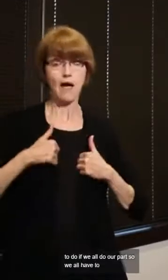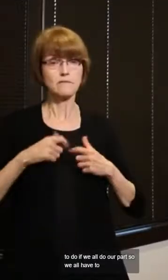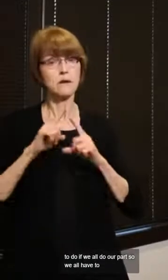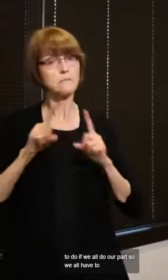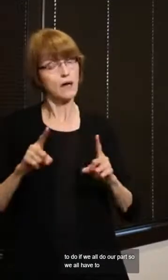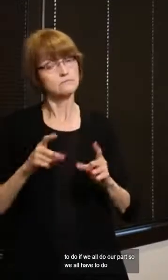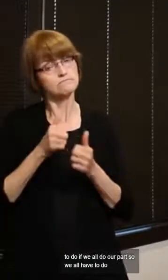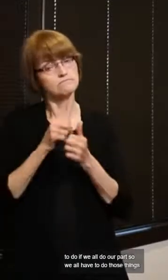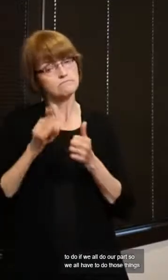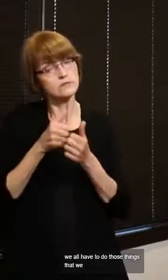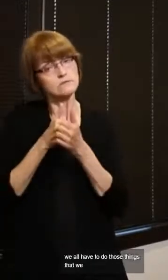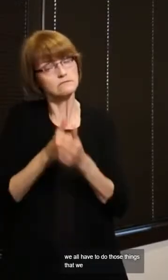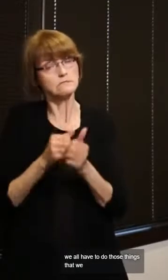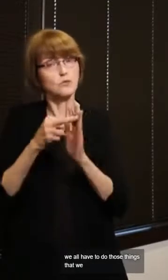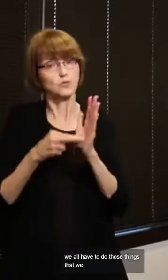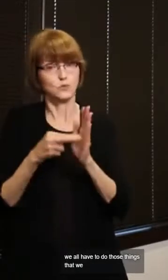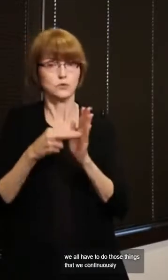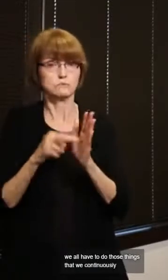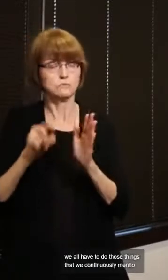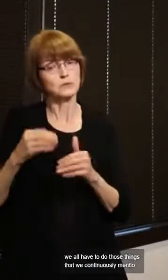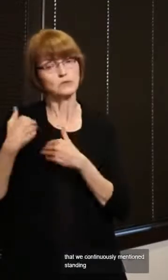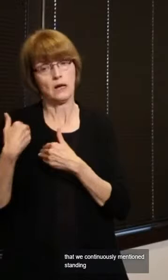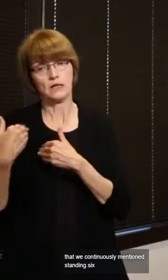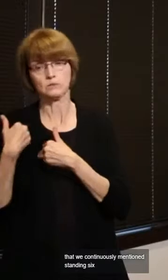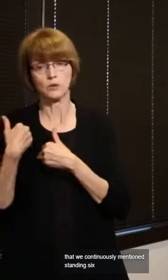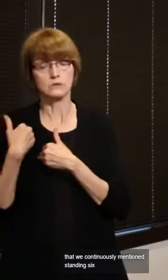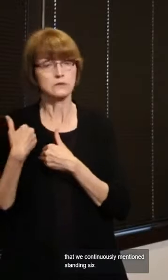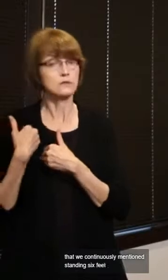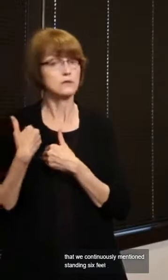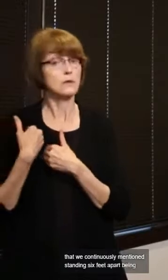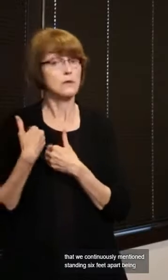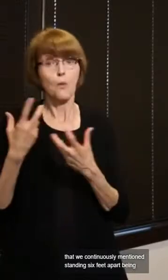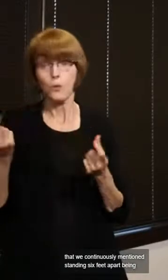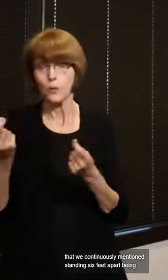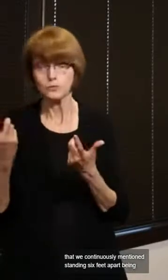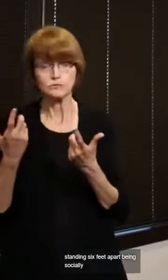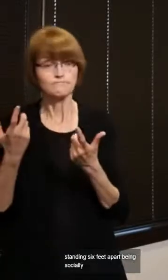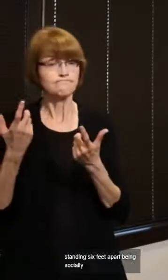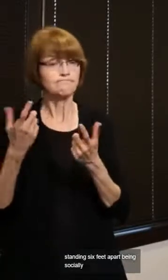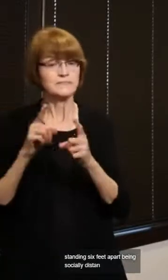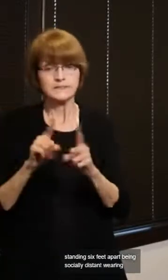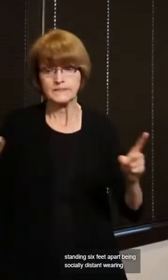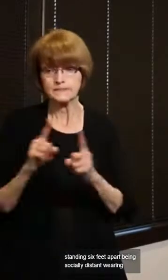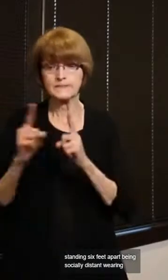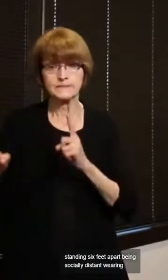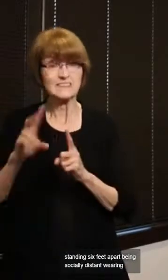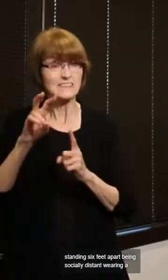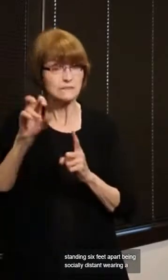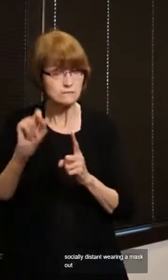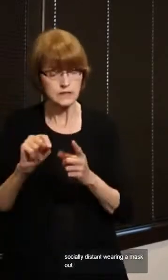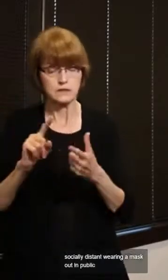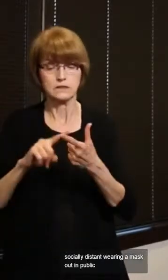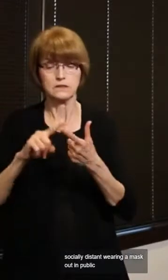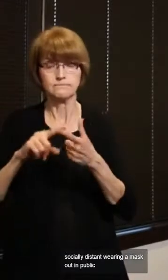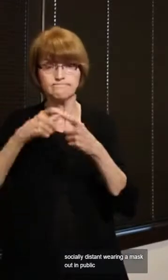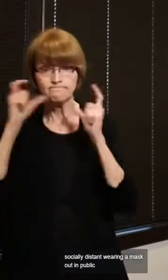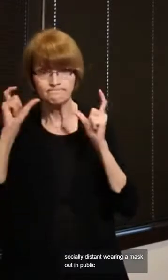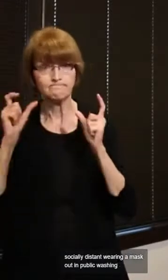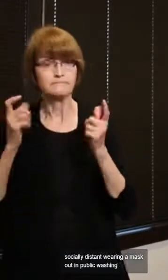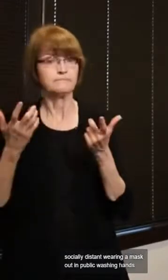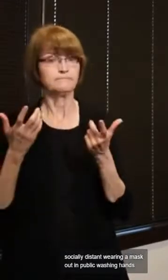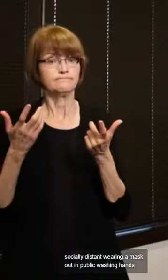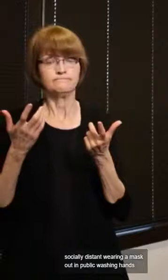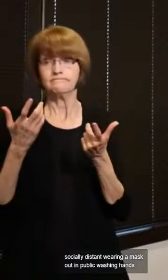those things that we've continuously mentioned: standing 6 feet apart, being socially distant, wearing a mask out in public, washing